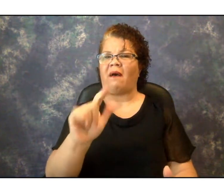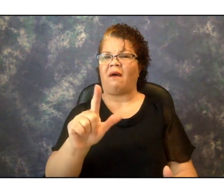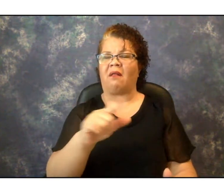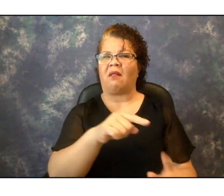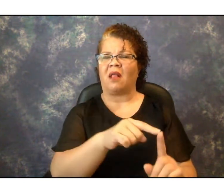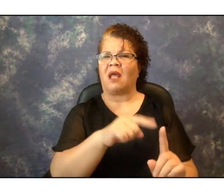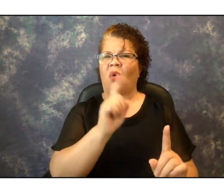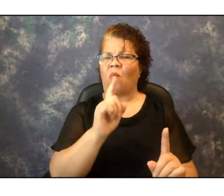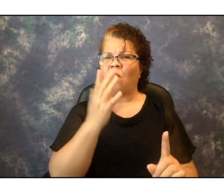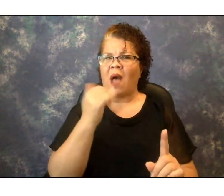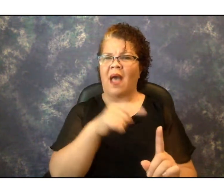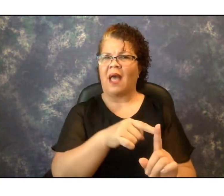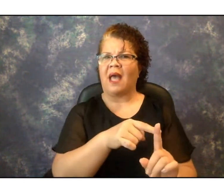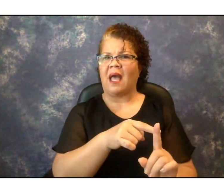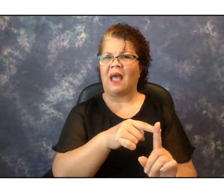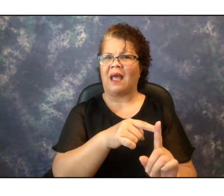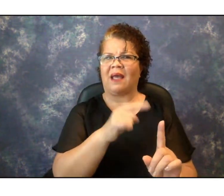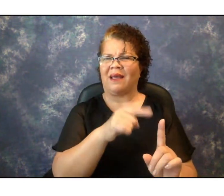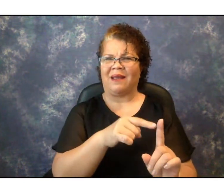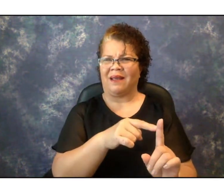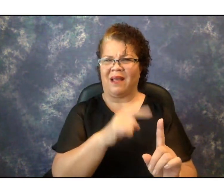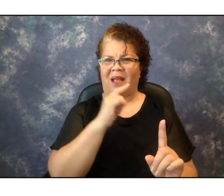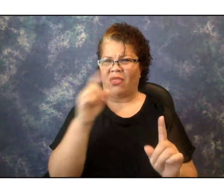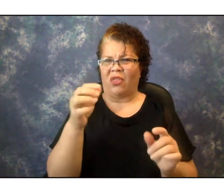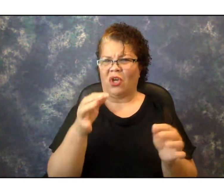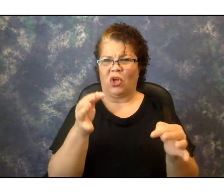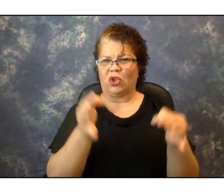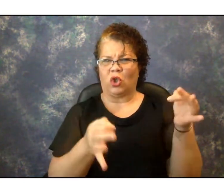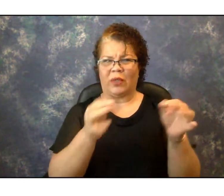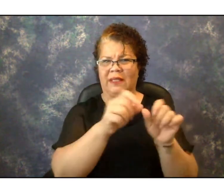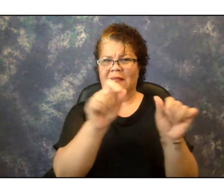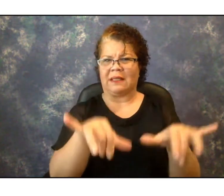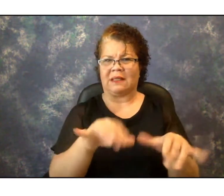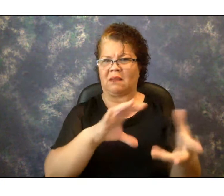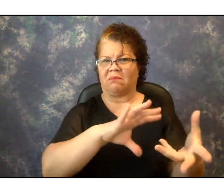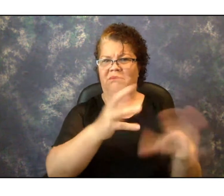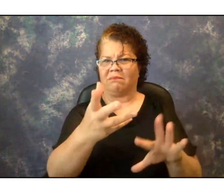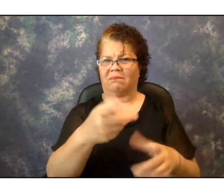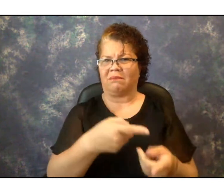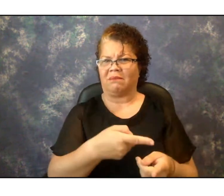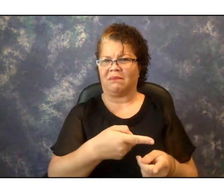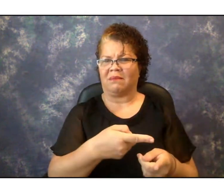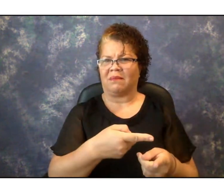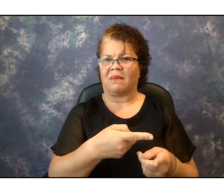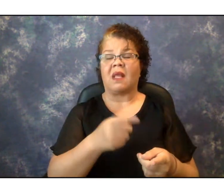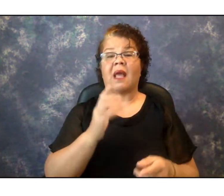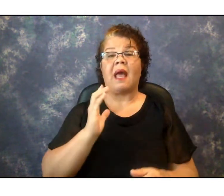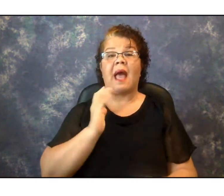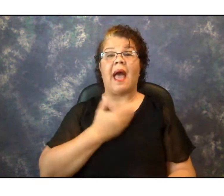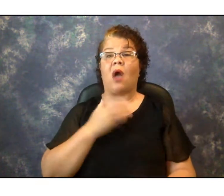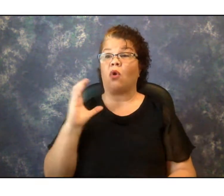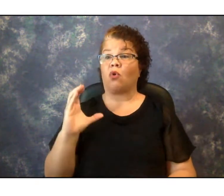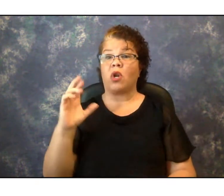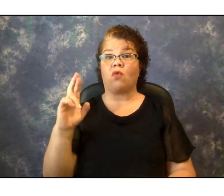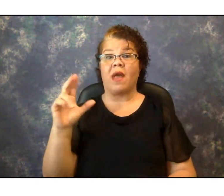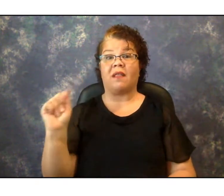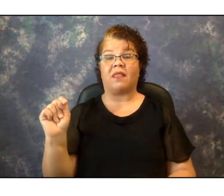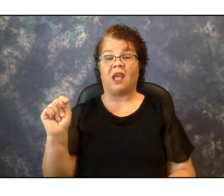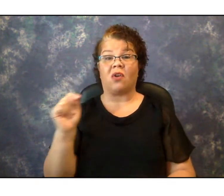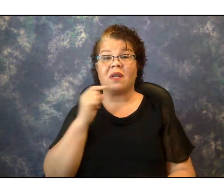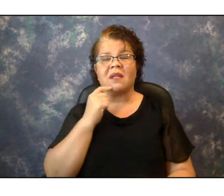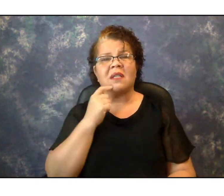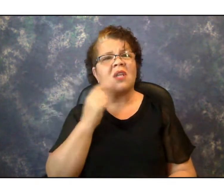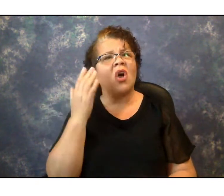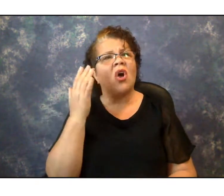how the jury system worked, right? And critical race theory would force our hand and say, well, why was there an all-white